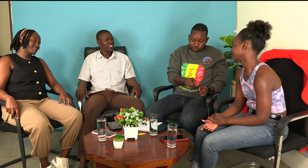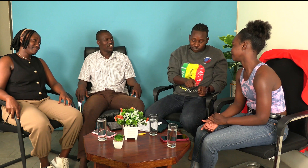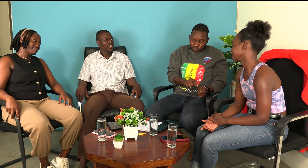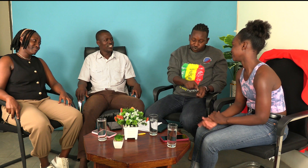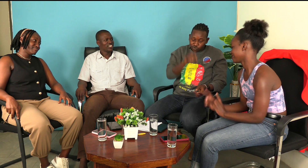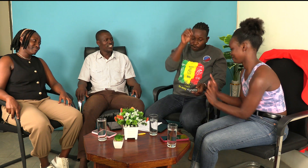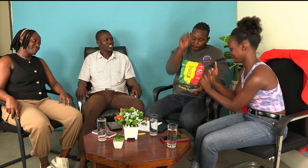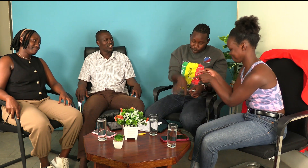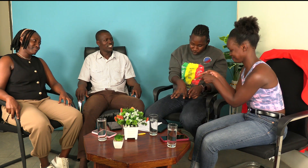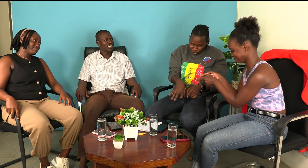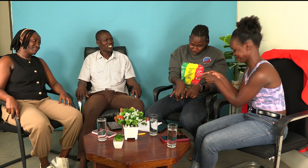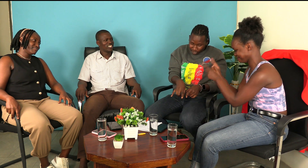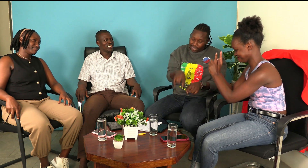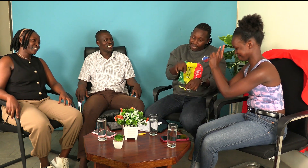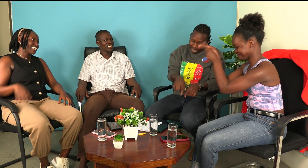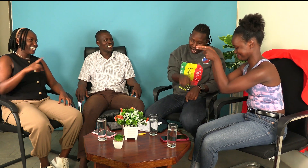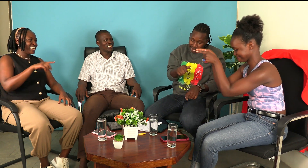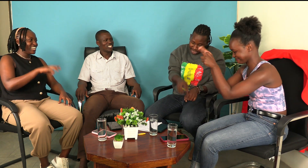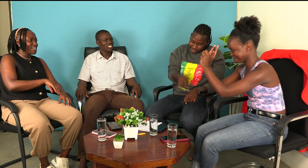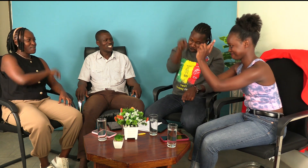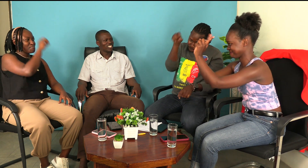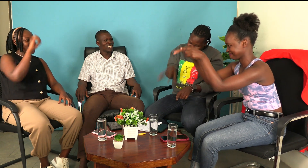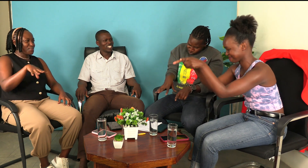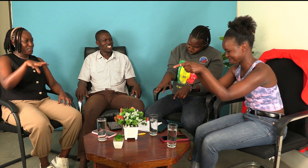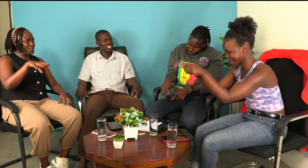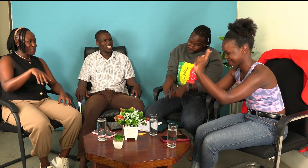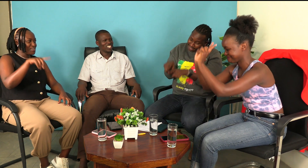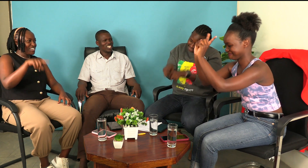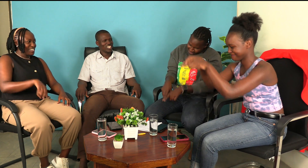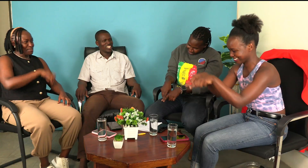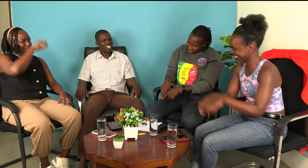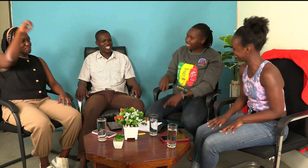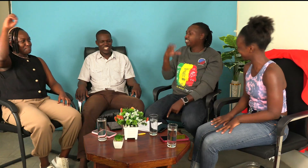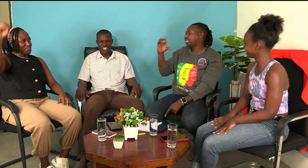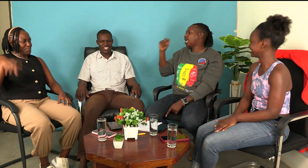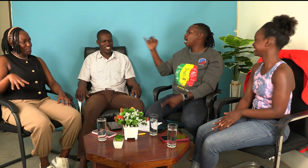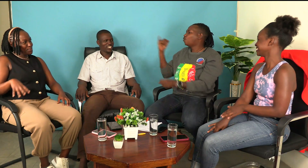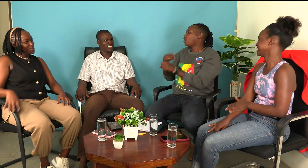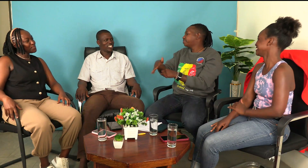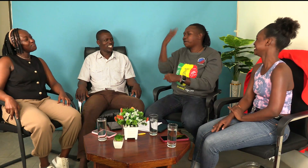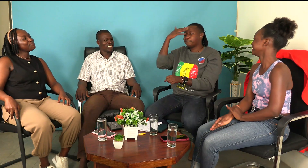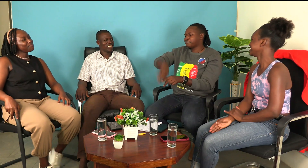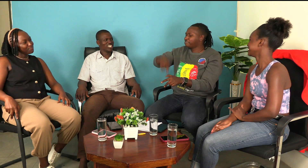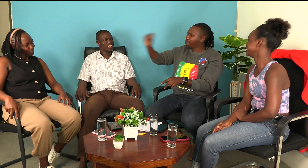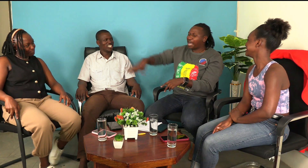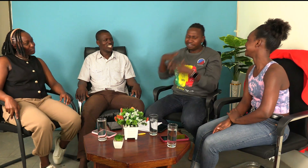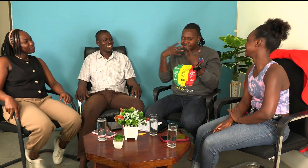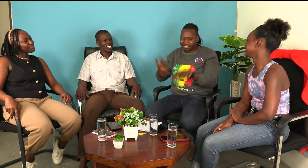Okay, so in this group, when it's Yes, posted, to the next. and now it To the upgrades to next. the other one and to the other one. It's I don't know if